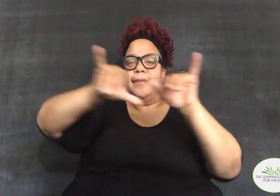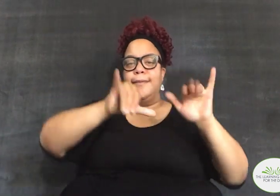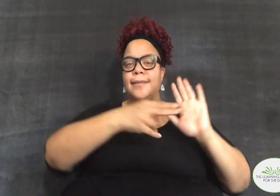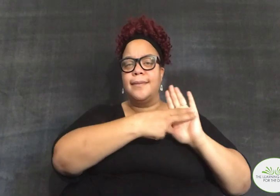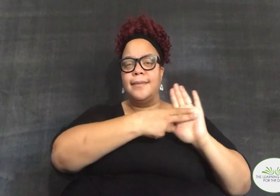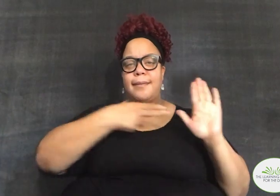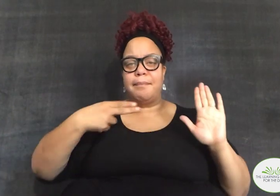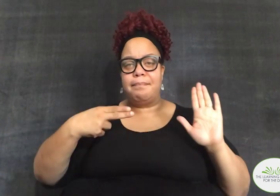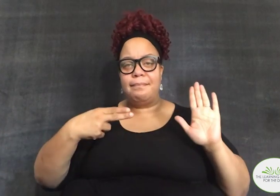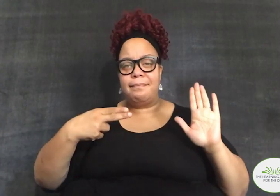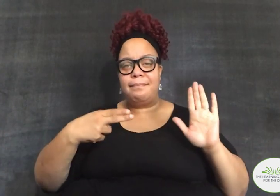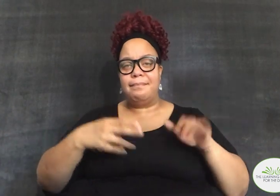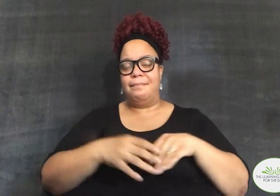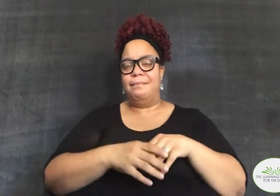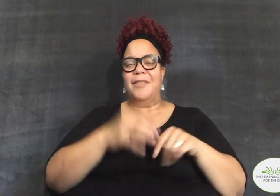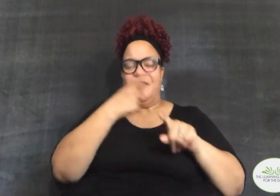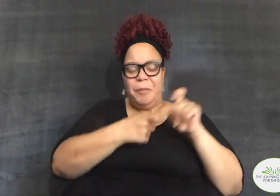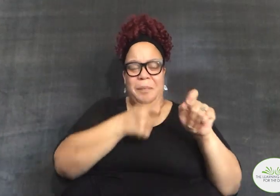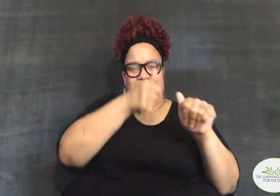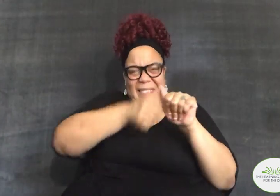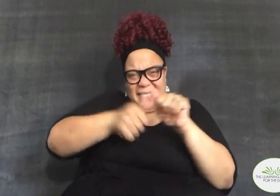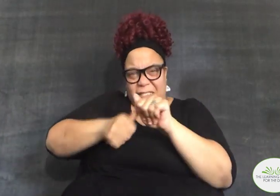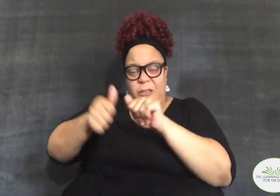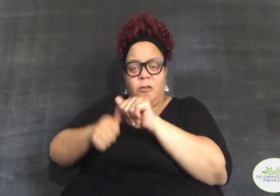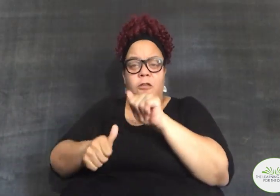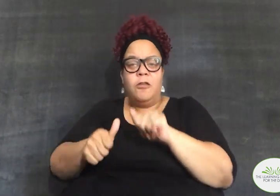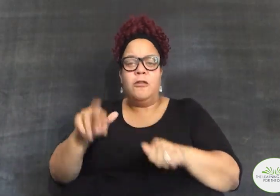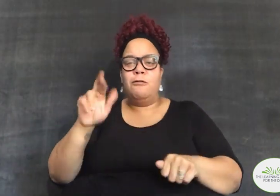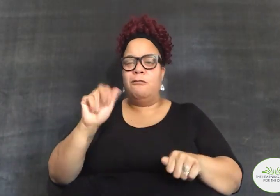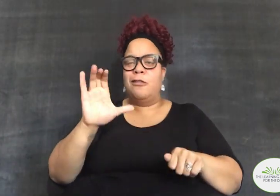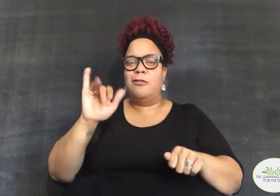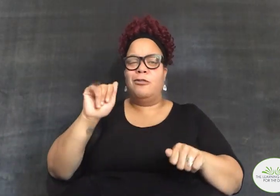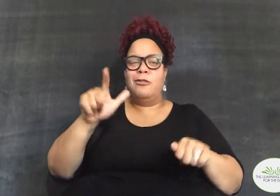Behavior is something humans do, not races do.